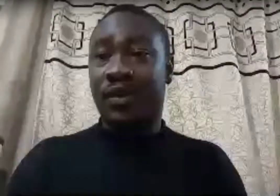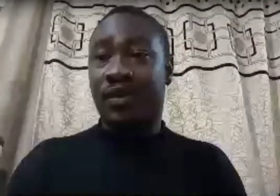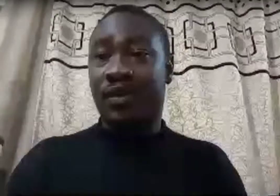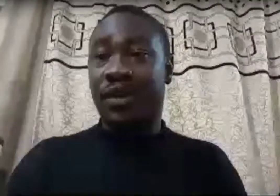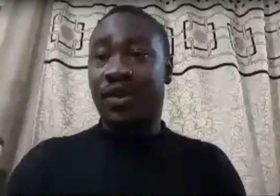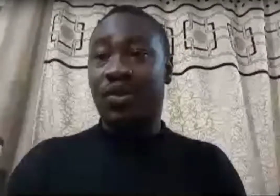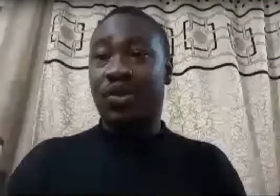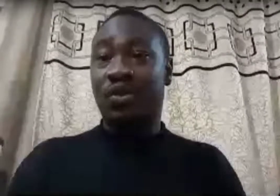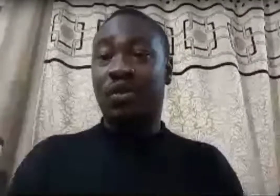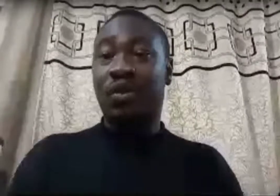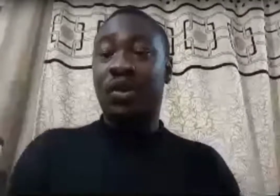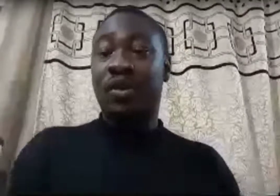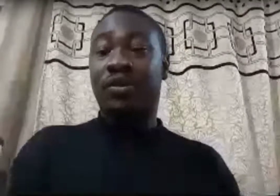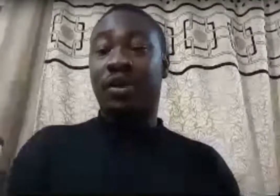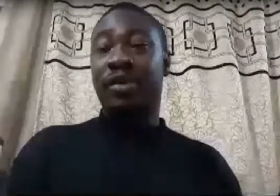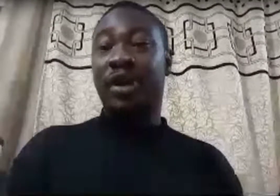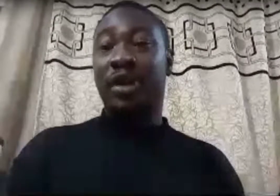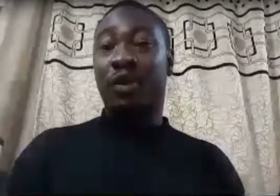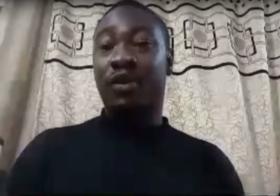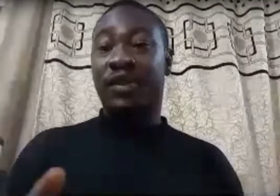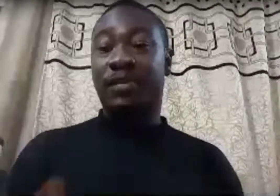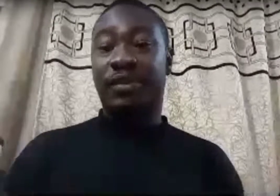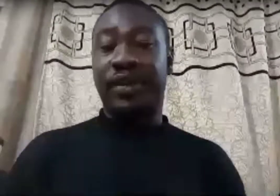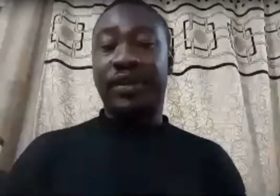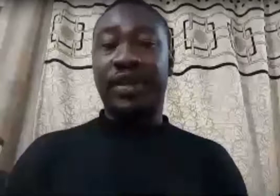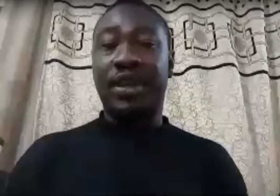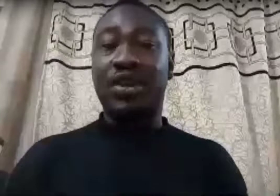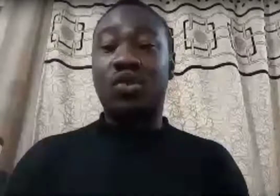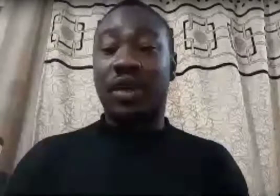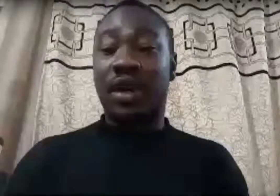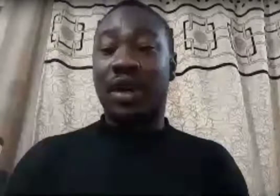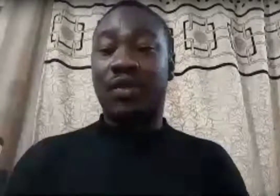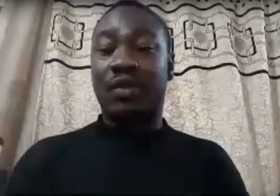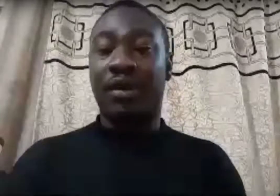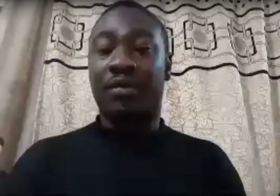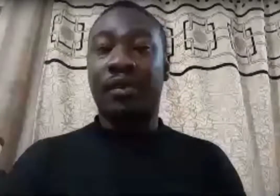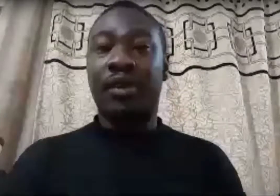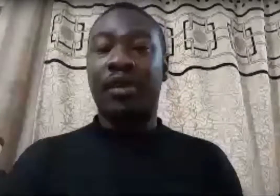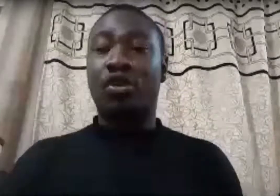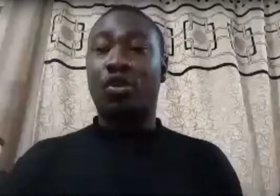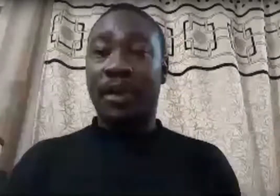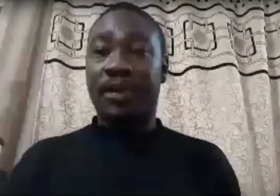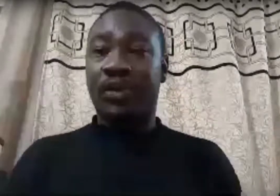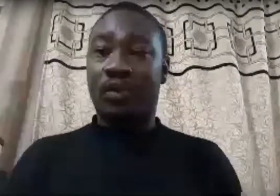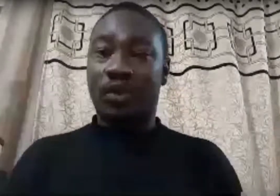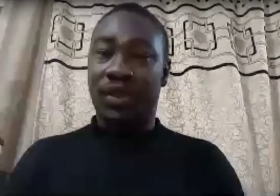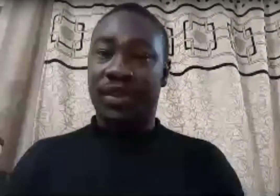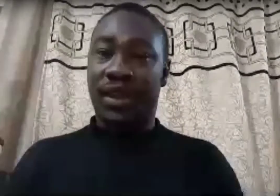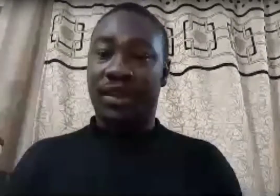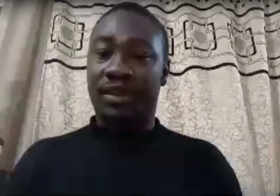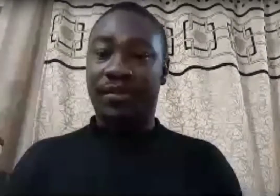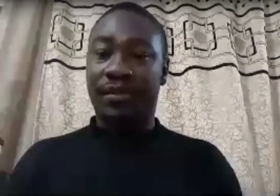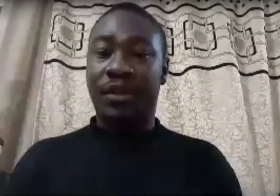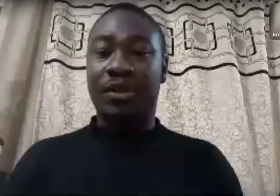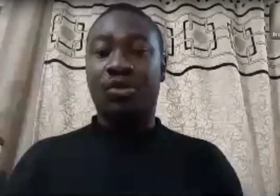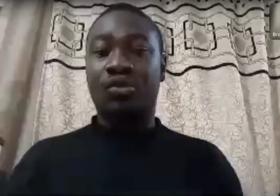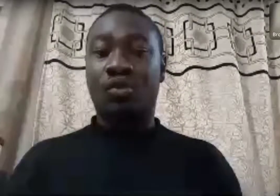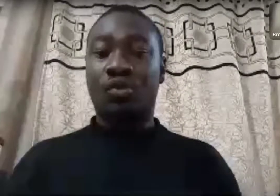she's going to really bring a wealth of experience into the class today. Numbers is what we are signing. So she will